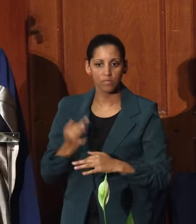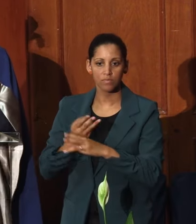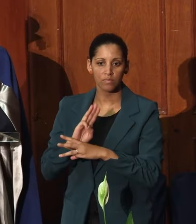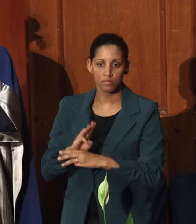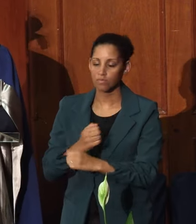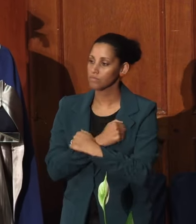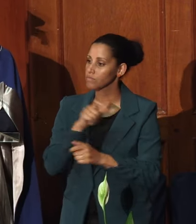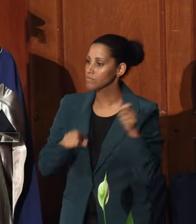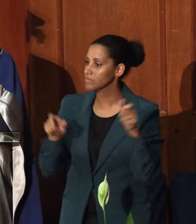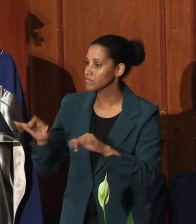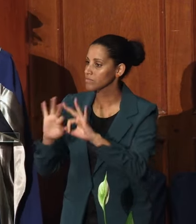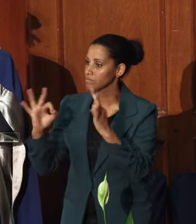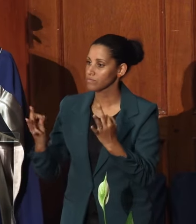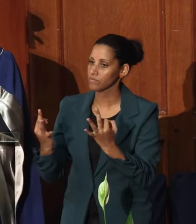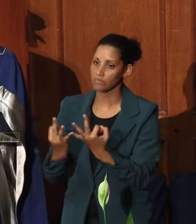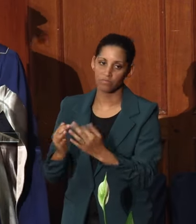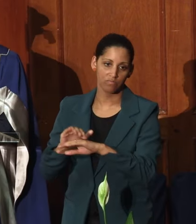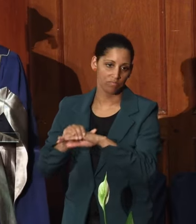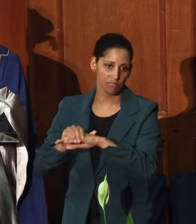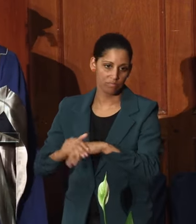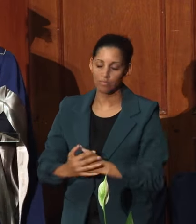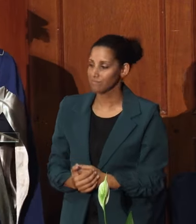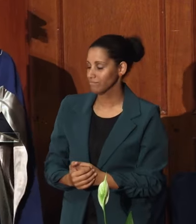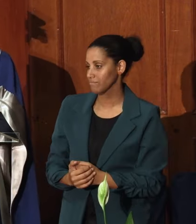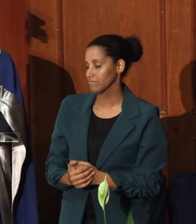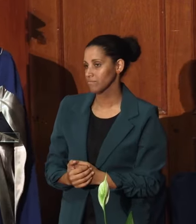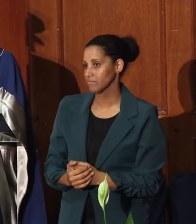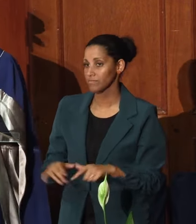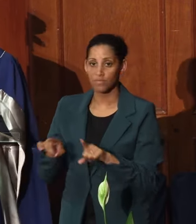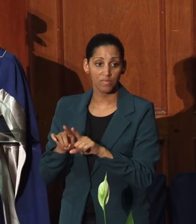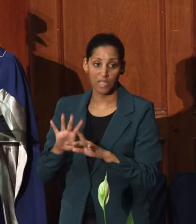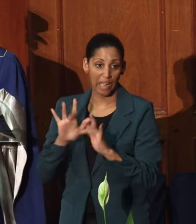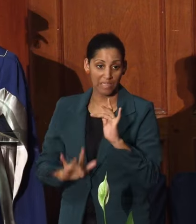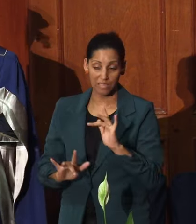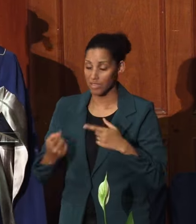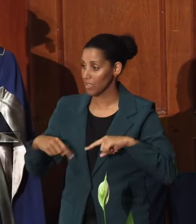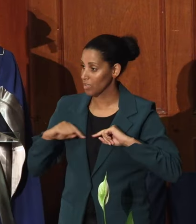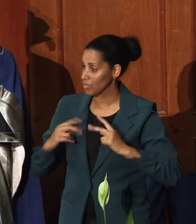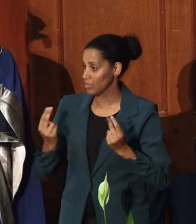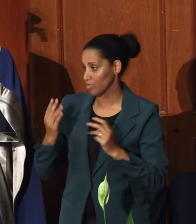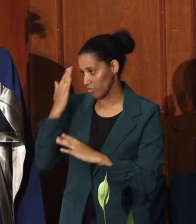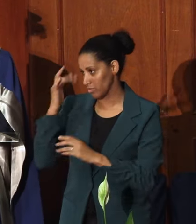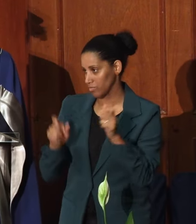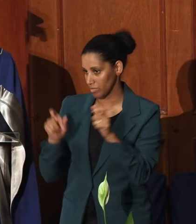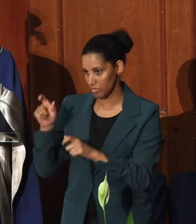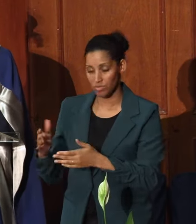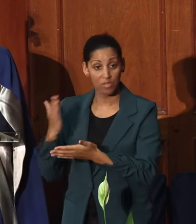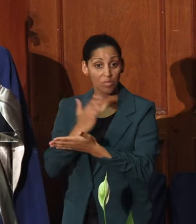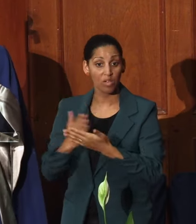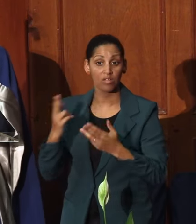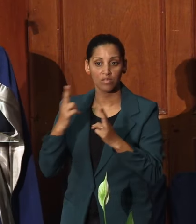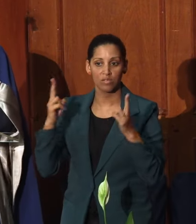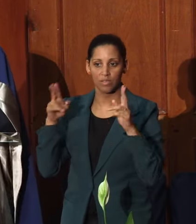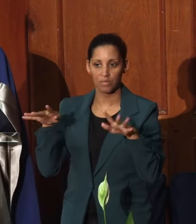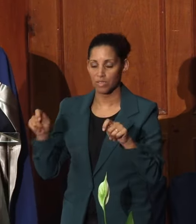loved ones, friends, and not least, our new graduates. On behalf of the University of